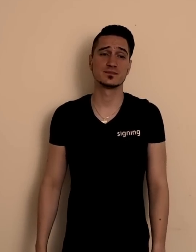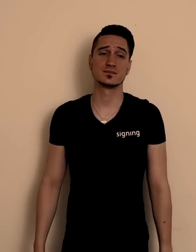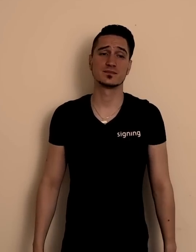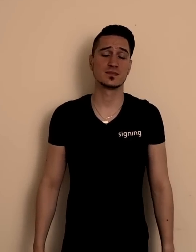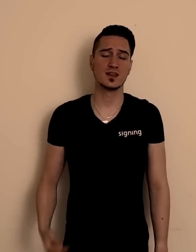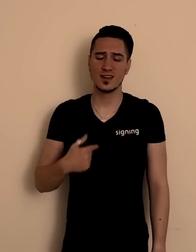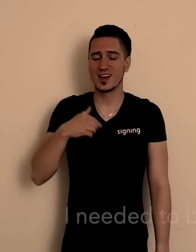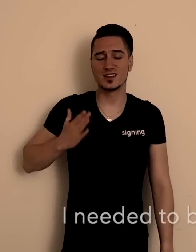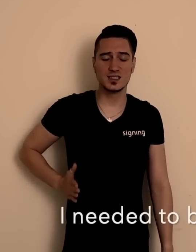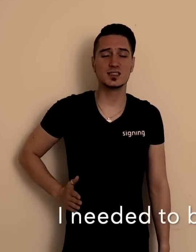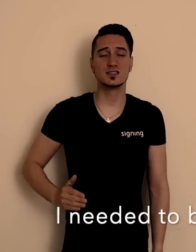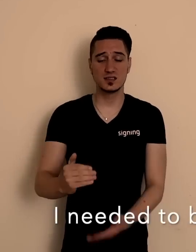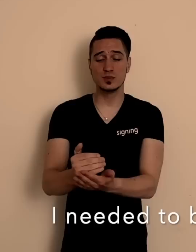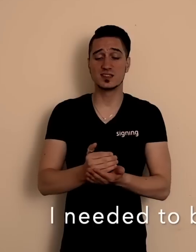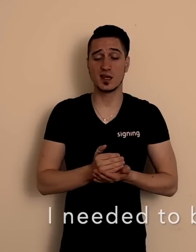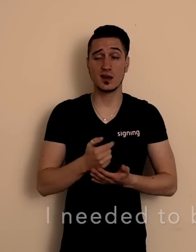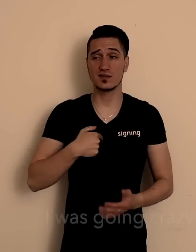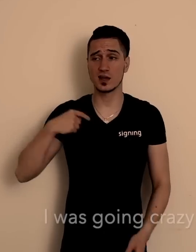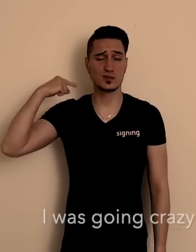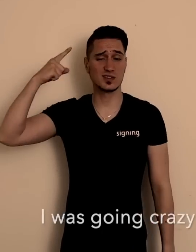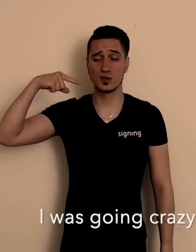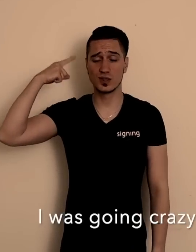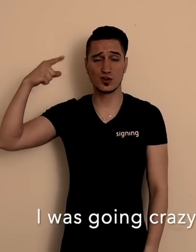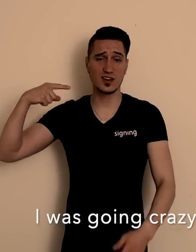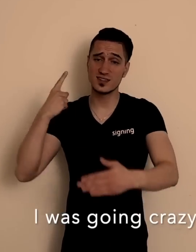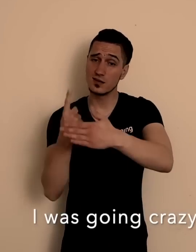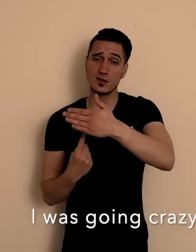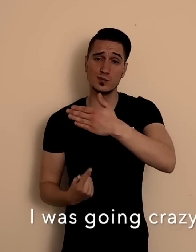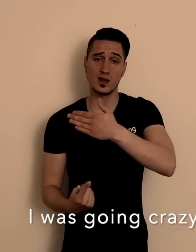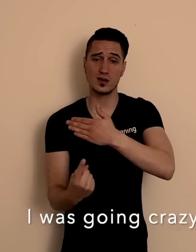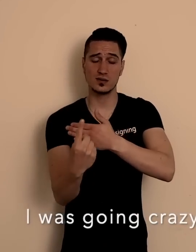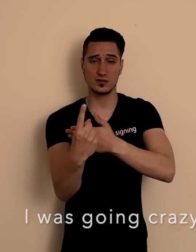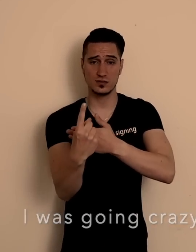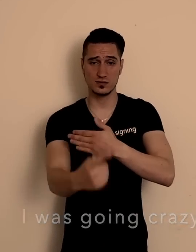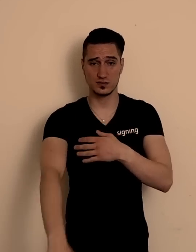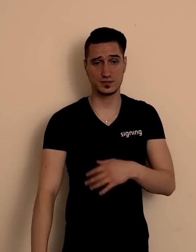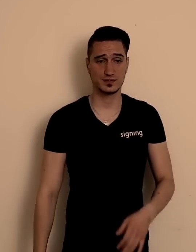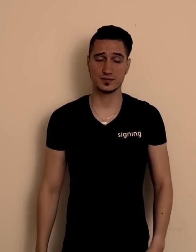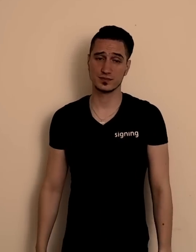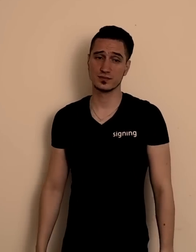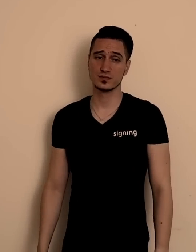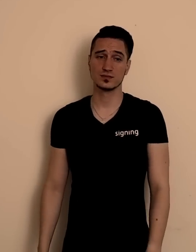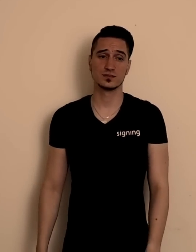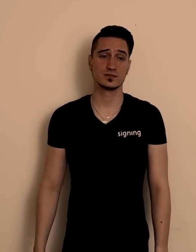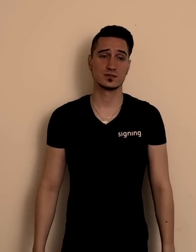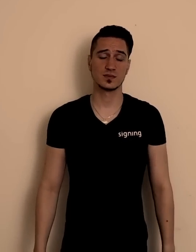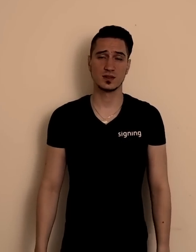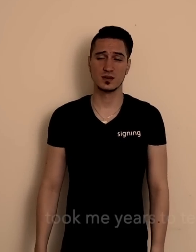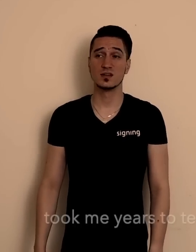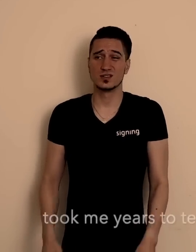I needed to be saved I was going crazy on my own It took